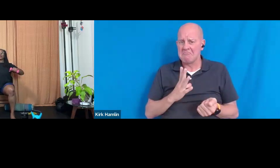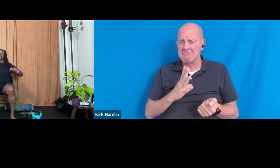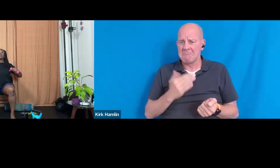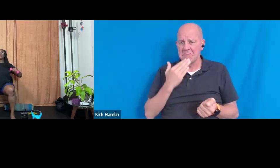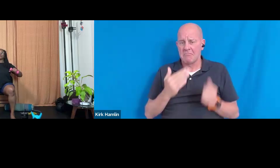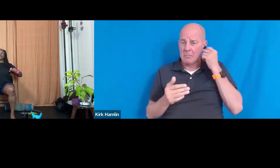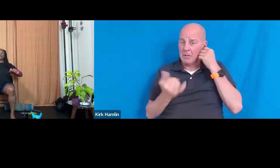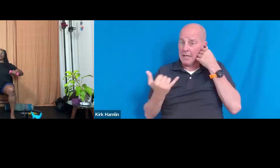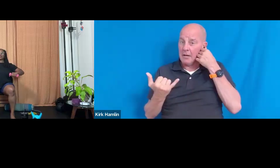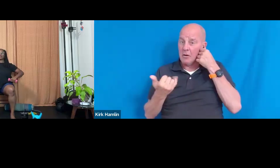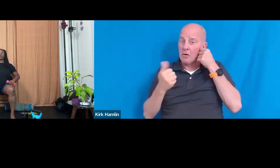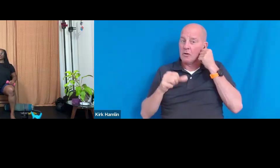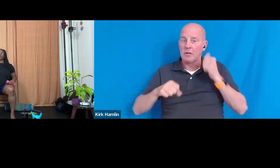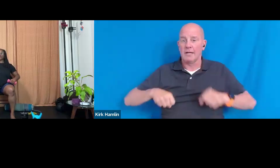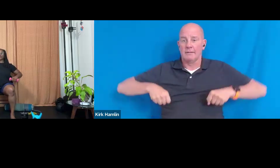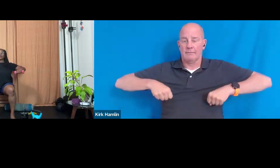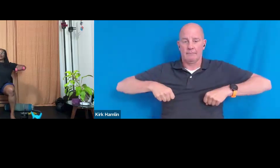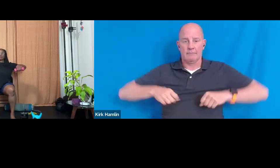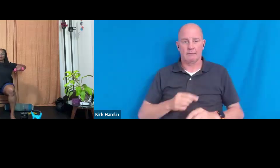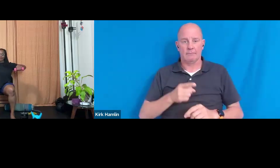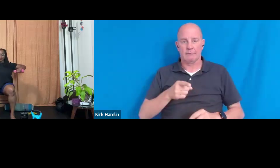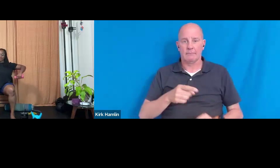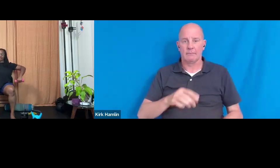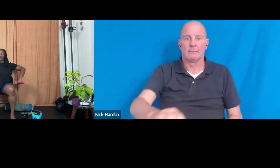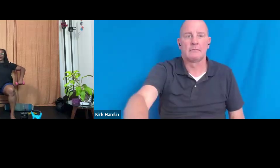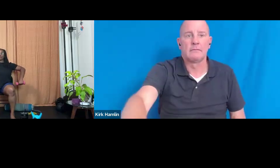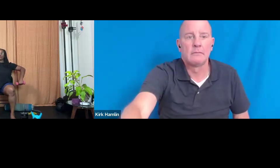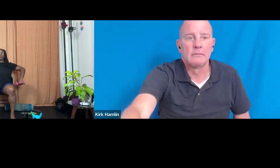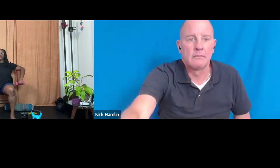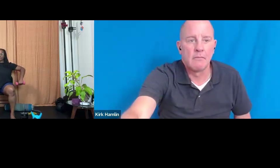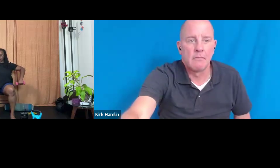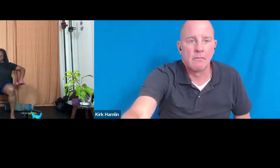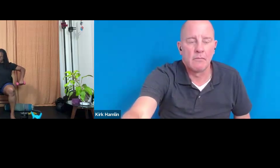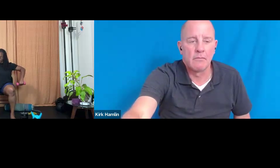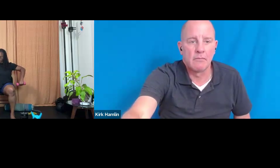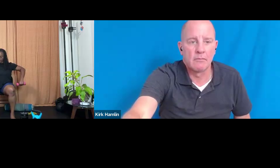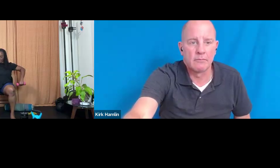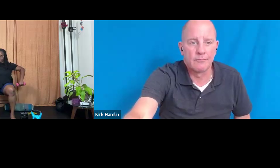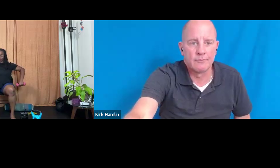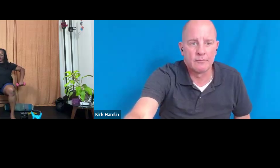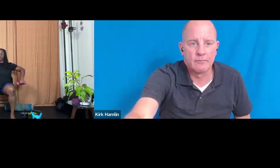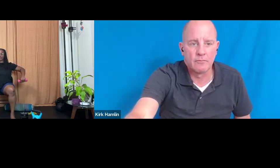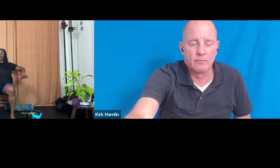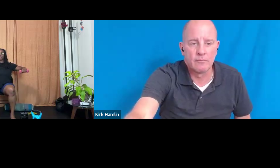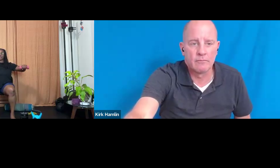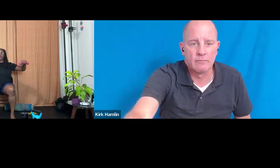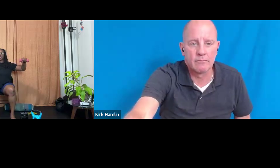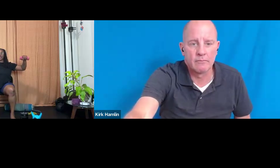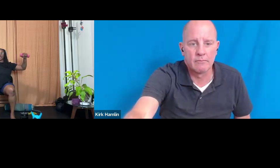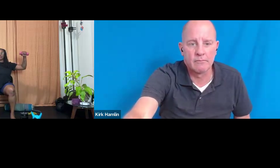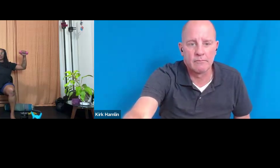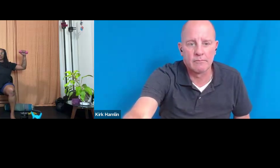to try the lifting the arms version. Come parallel to the ground, palms are starting down towards your